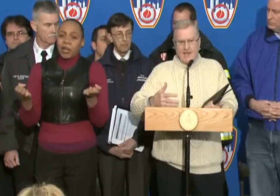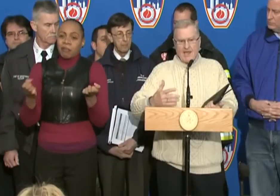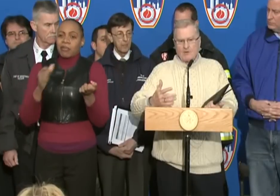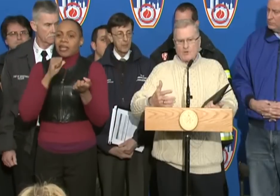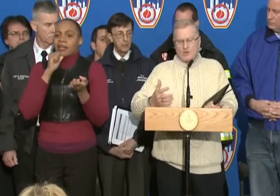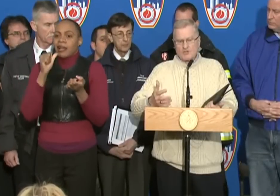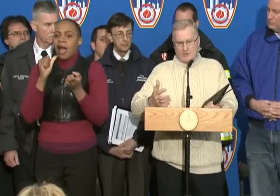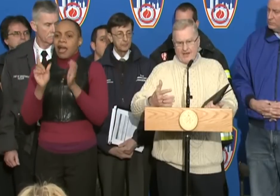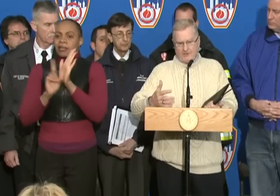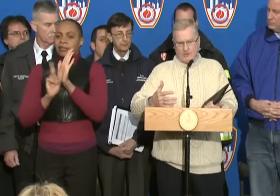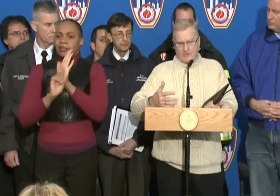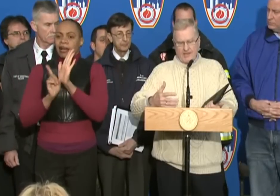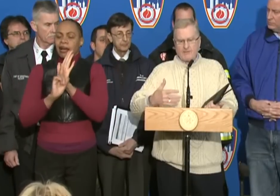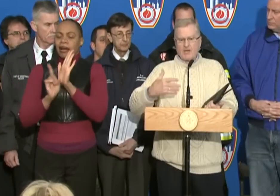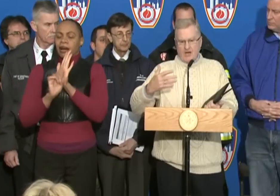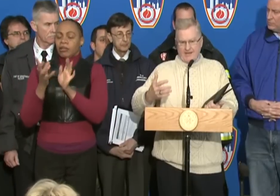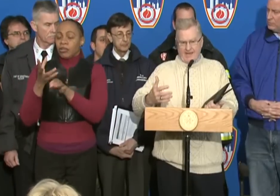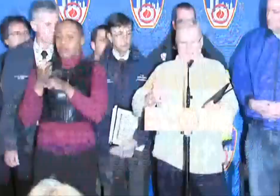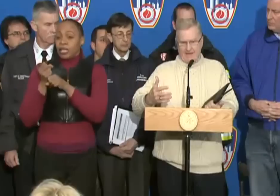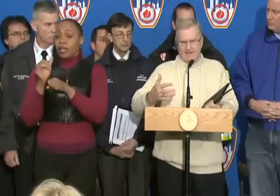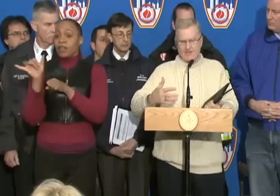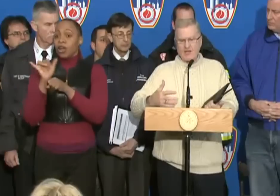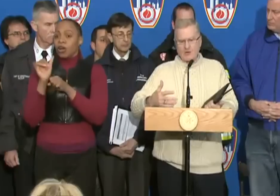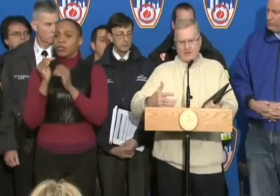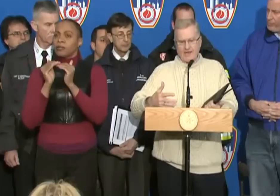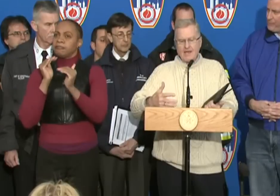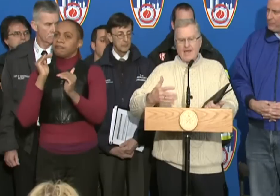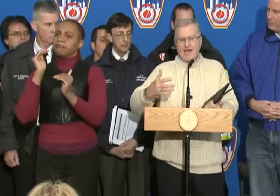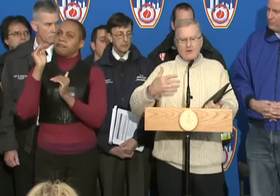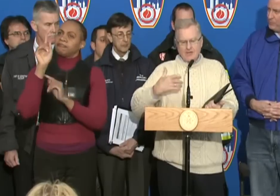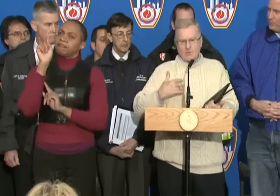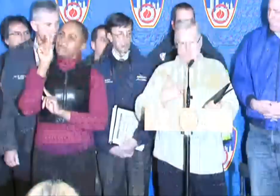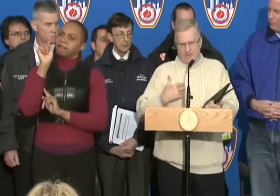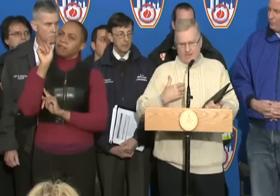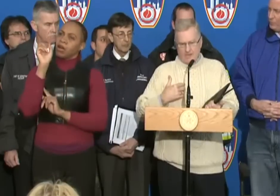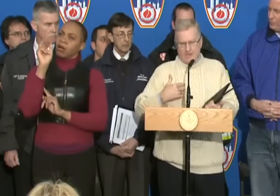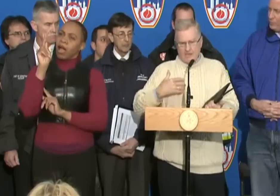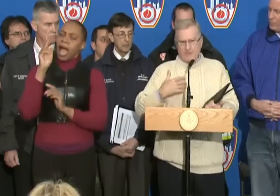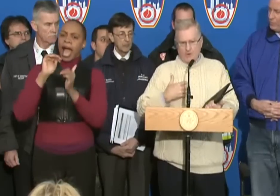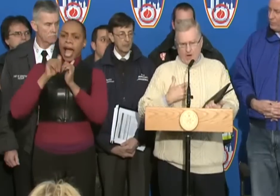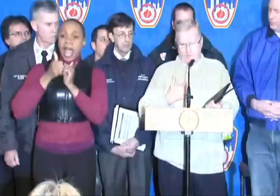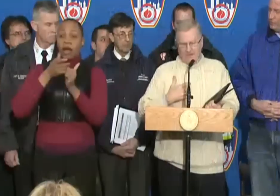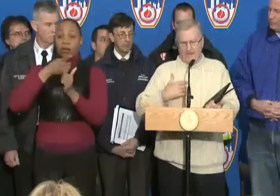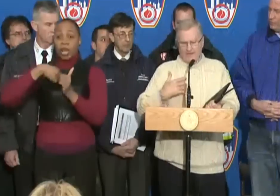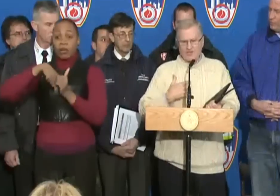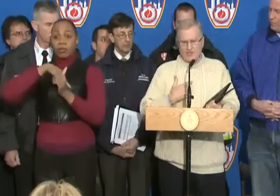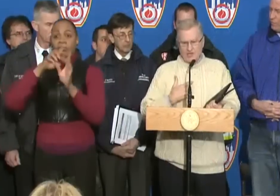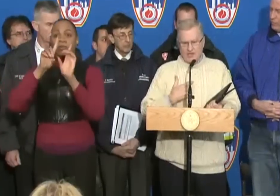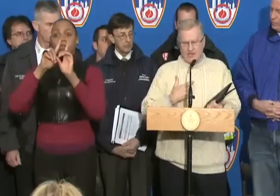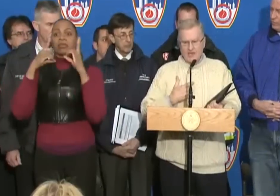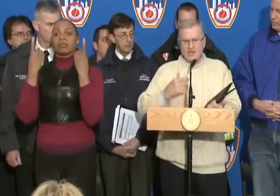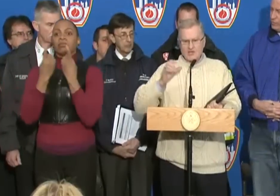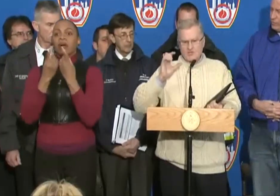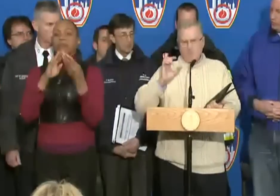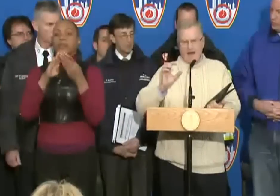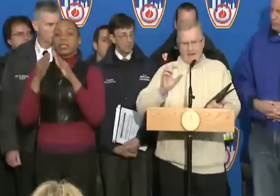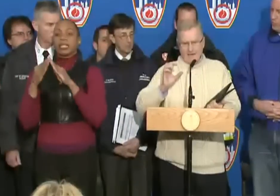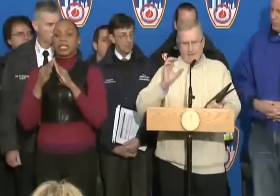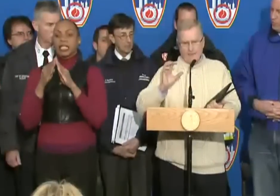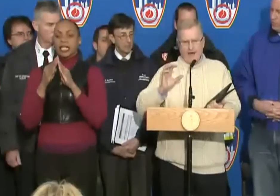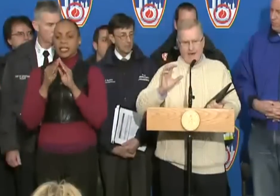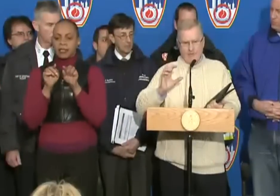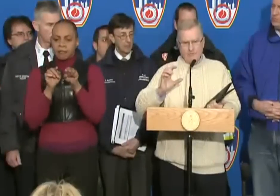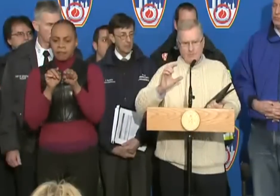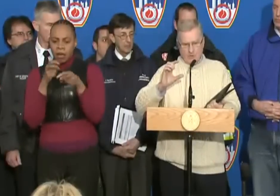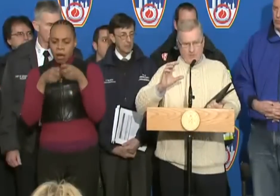signal. And we also have to look now beyond that and say, okay, how can we in the department and in the city spot